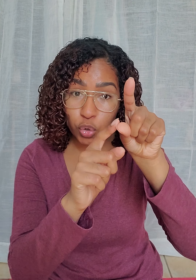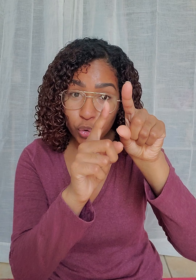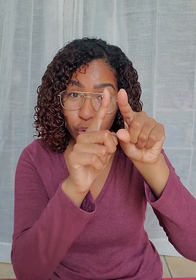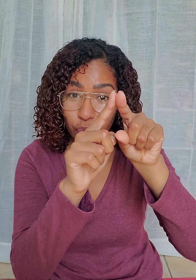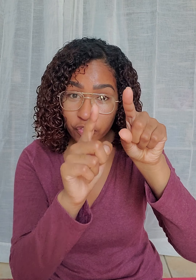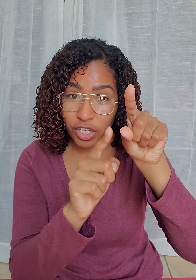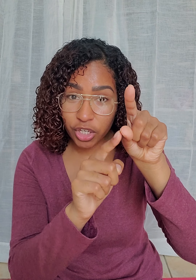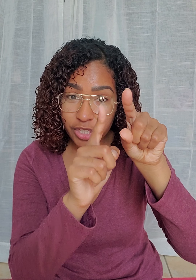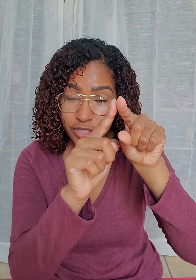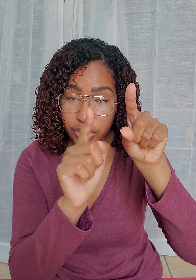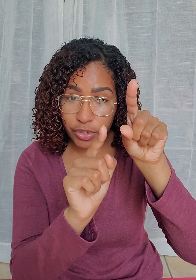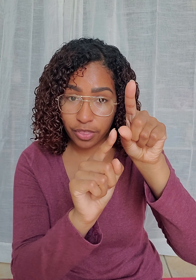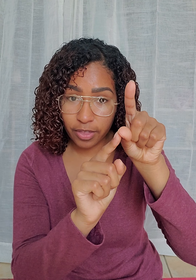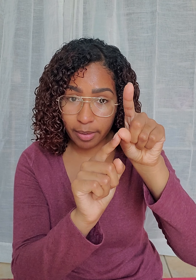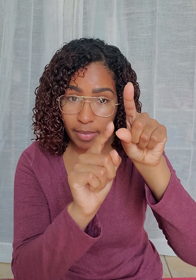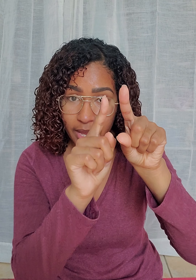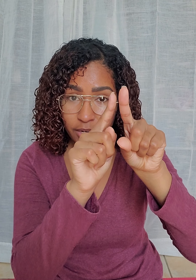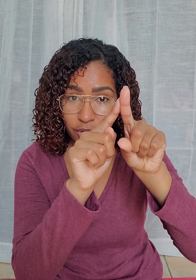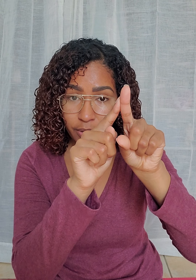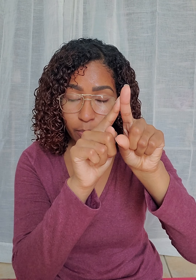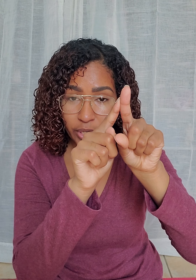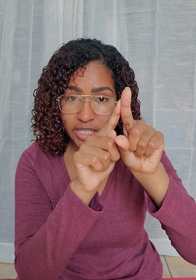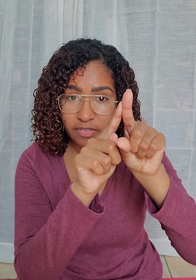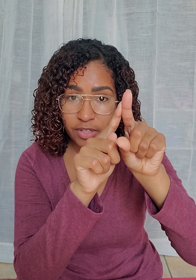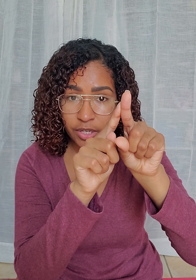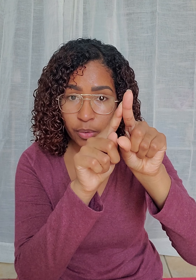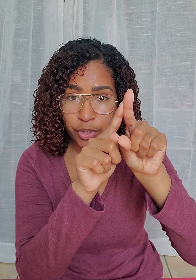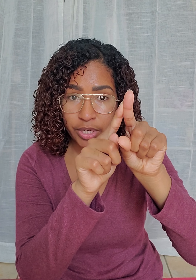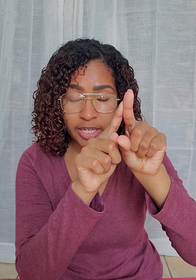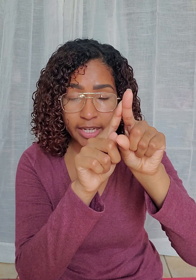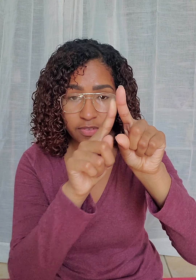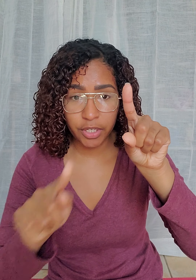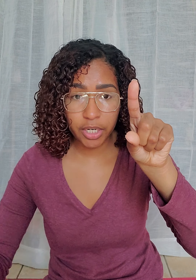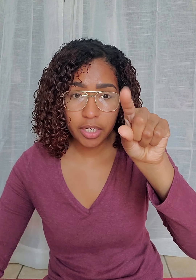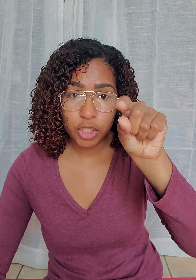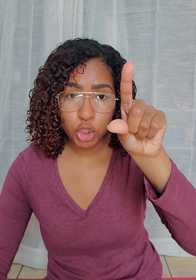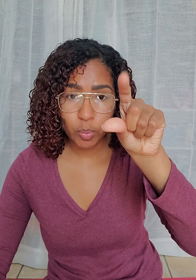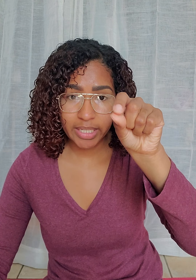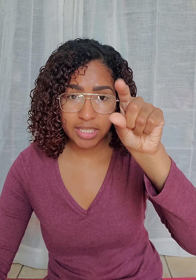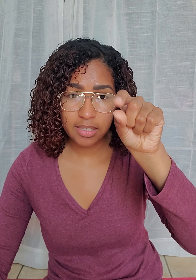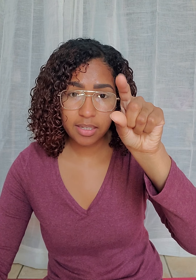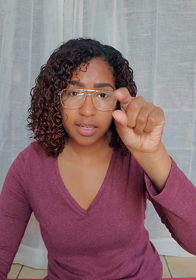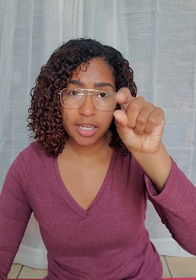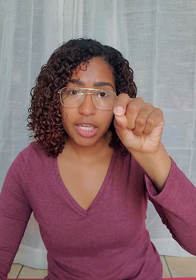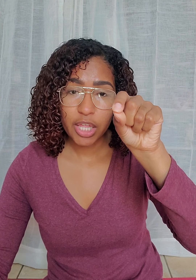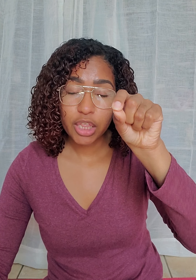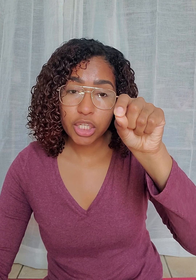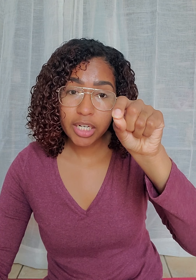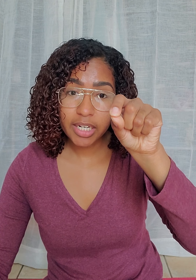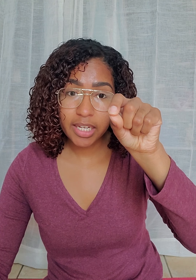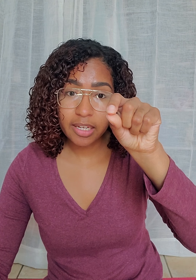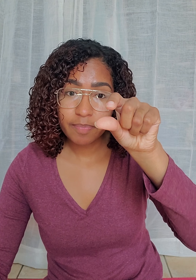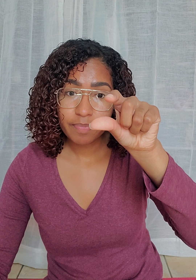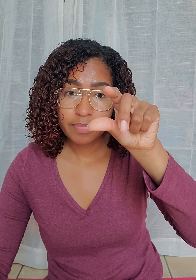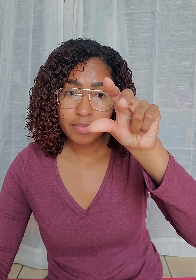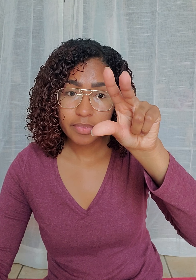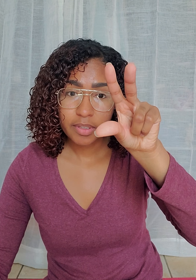2 fingers, your thumb and your pointing finger or your index finger. 20. 30,